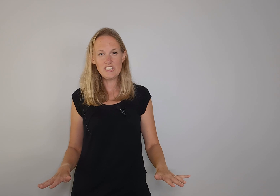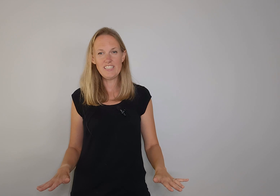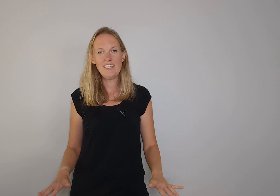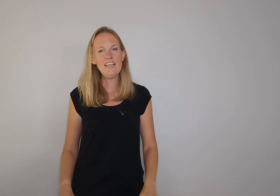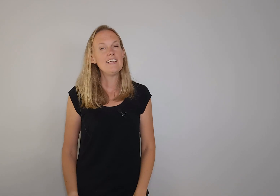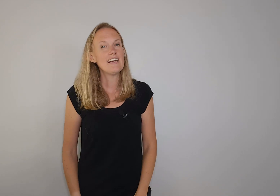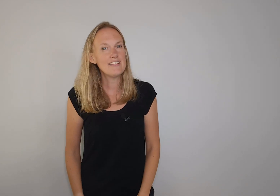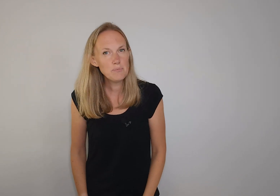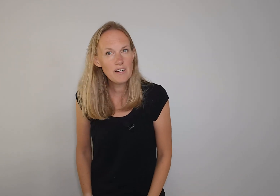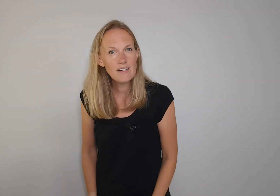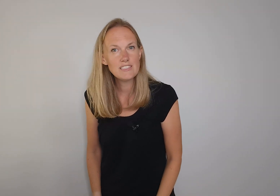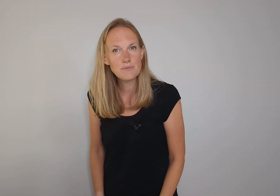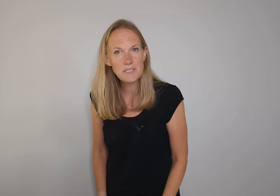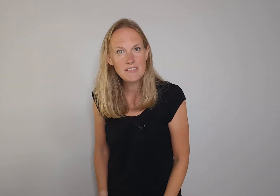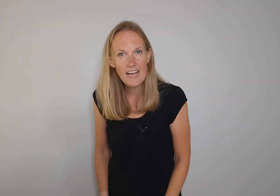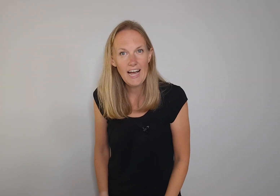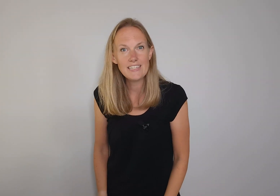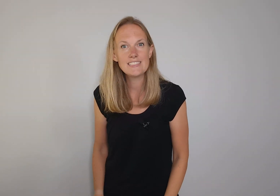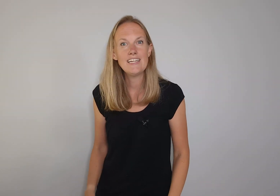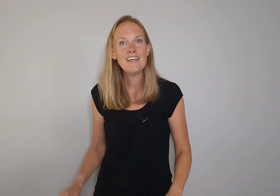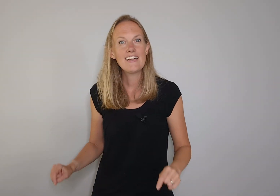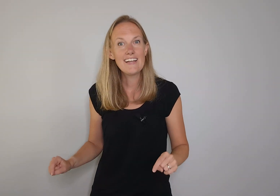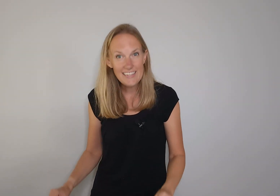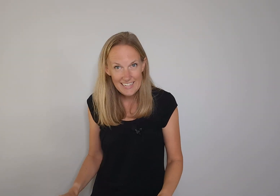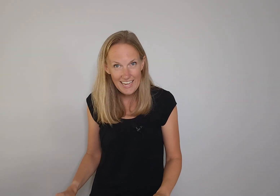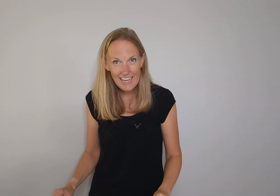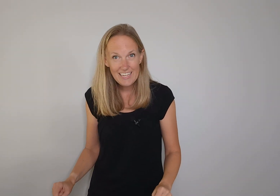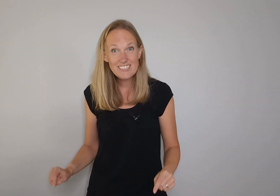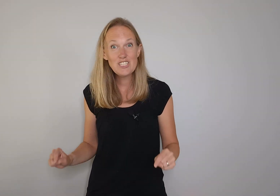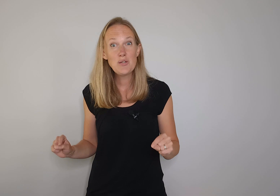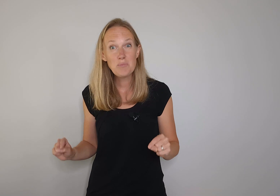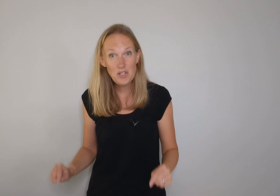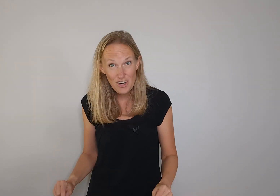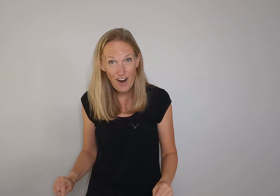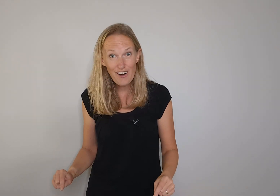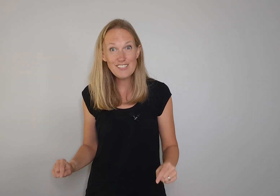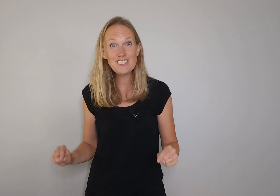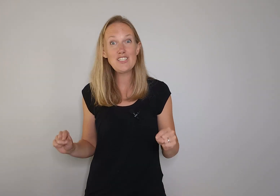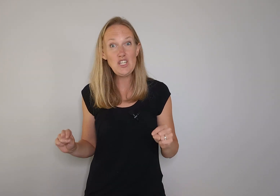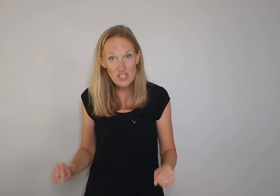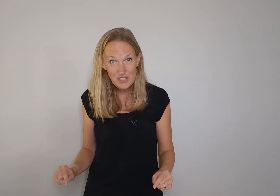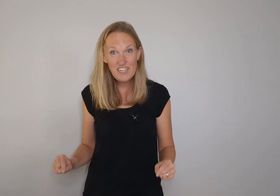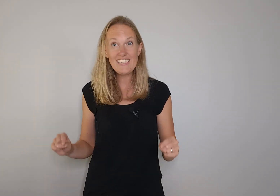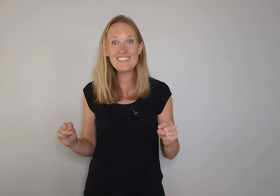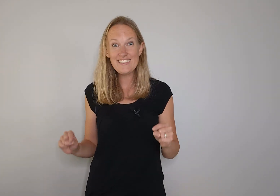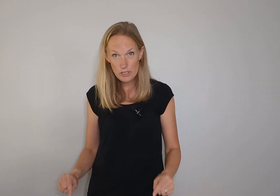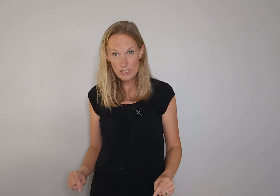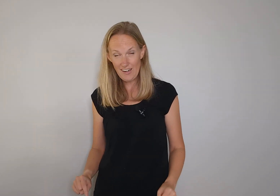children. Now this part is really fast. Clean hands, pure hearts, good grace, good